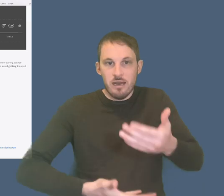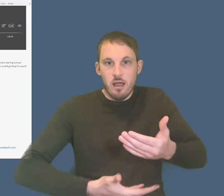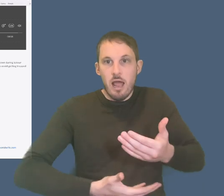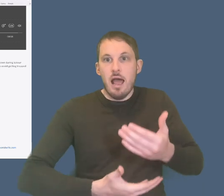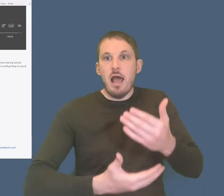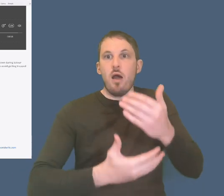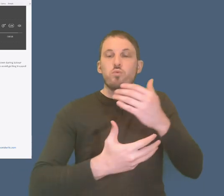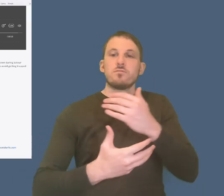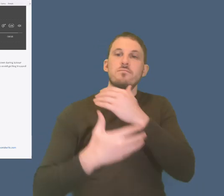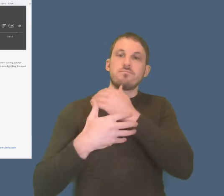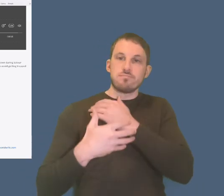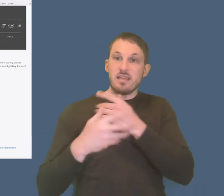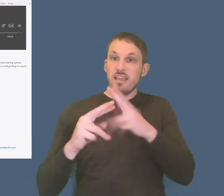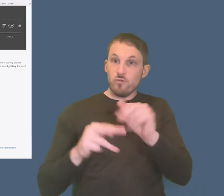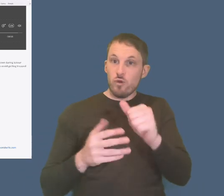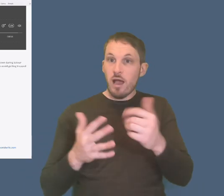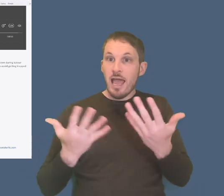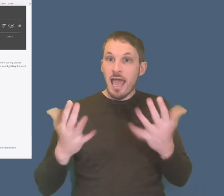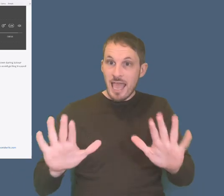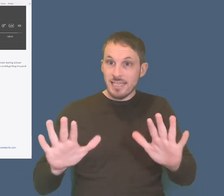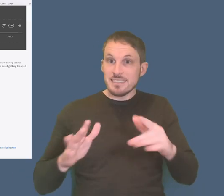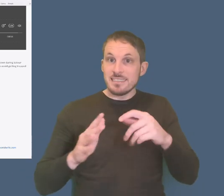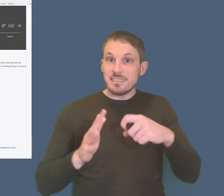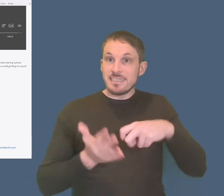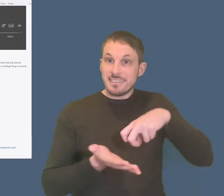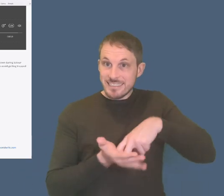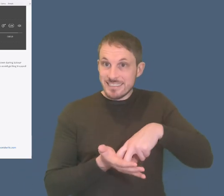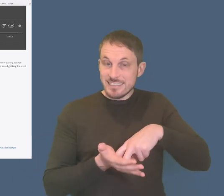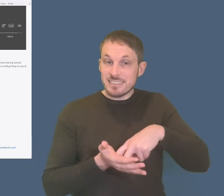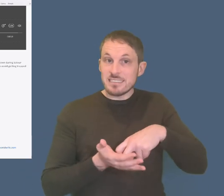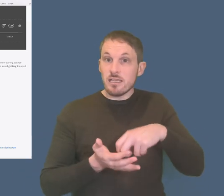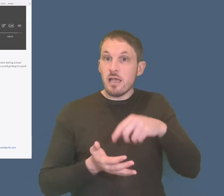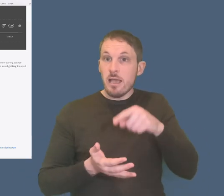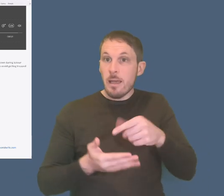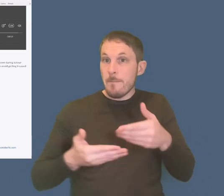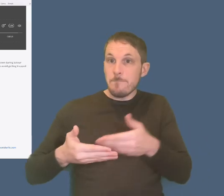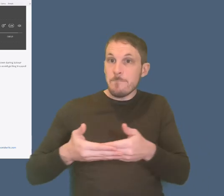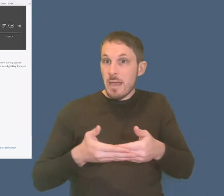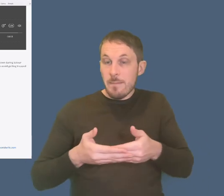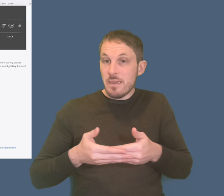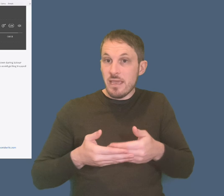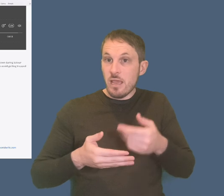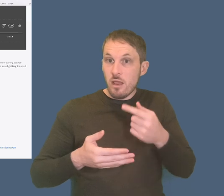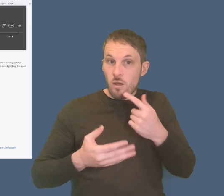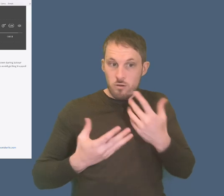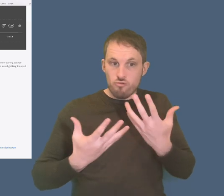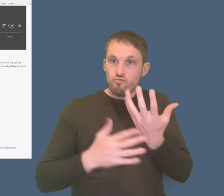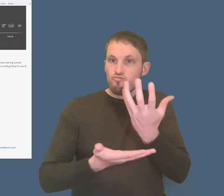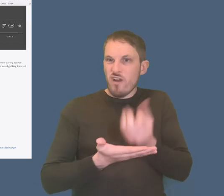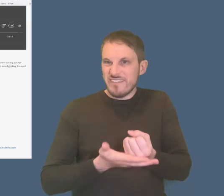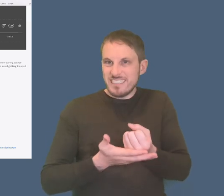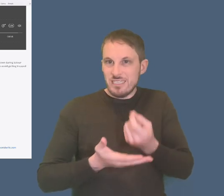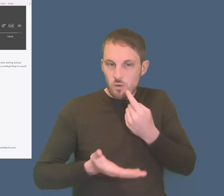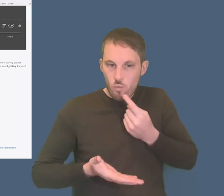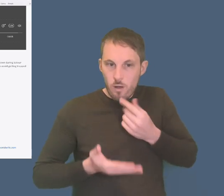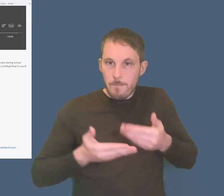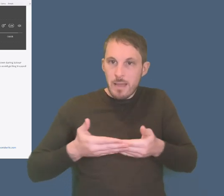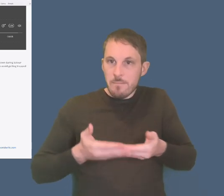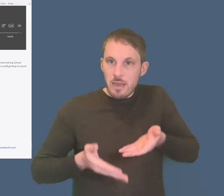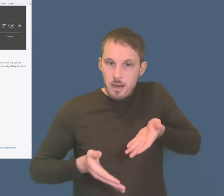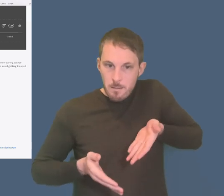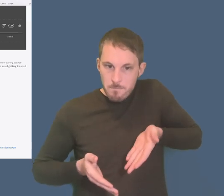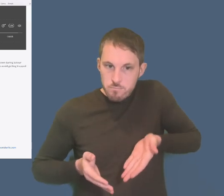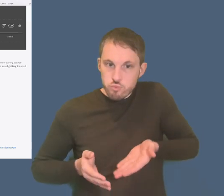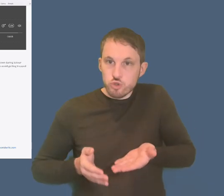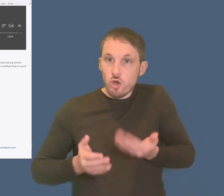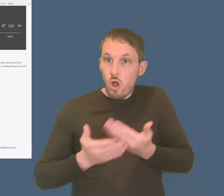hands and knees, for example, the force of gravity would be pulling your baby towards the floor with force that works with